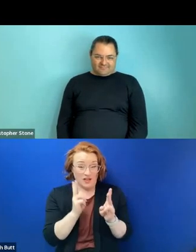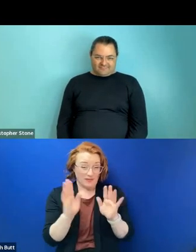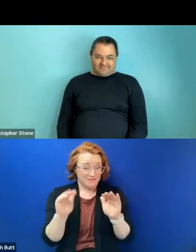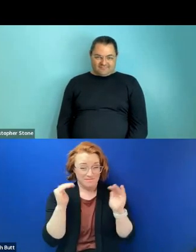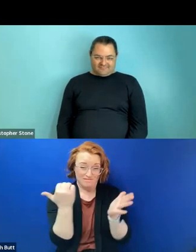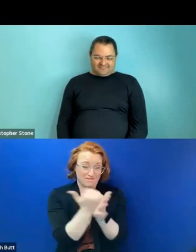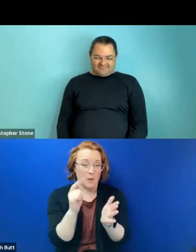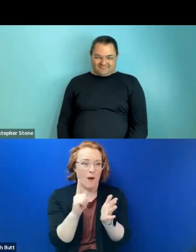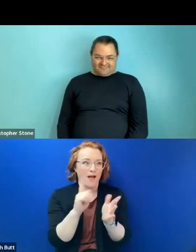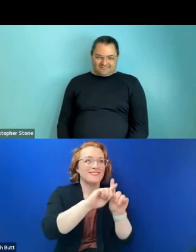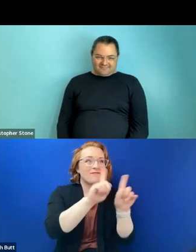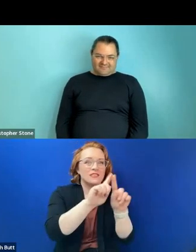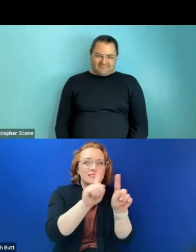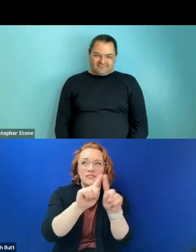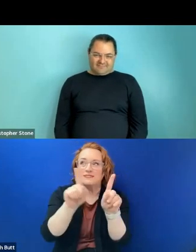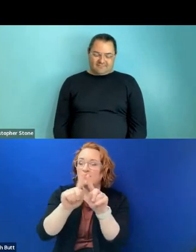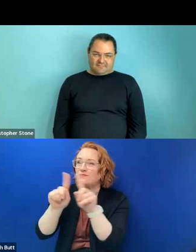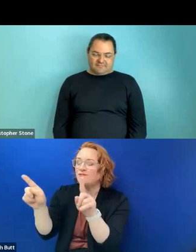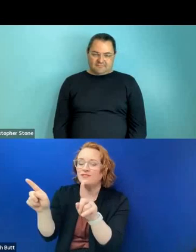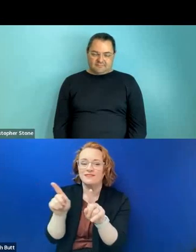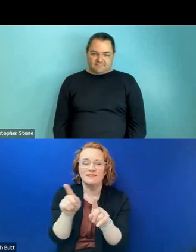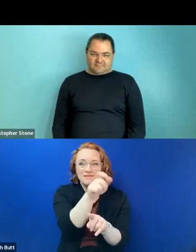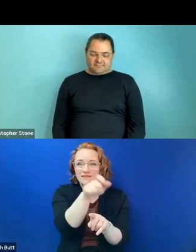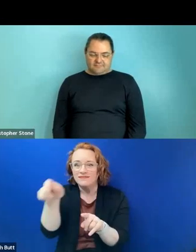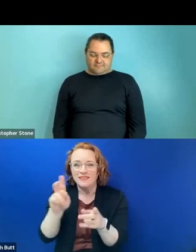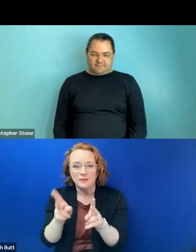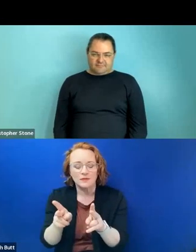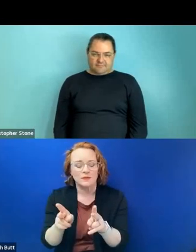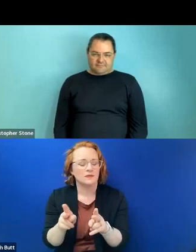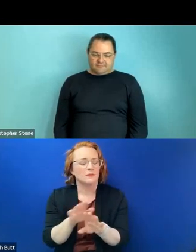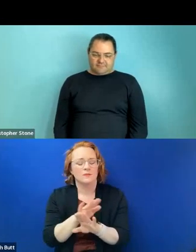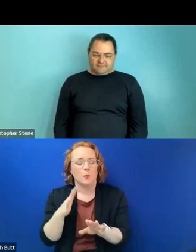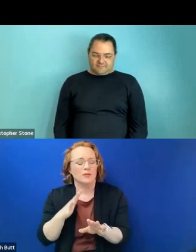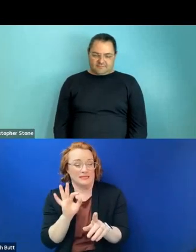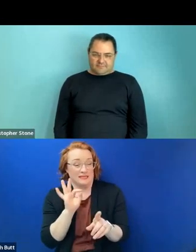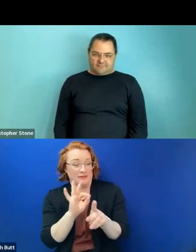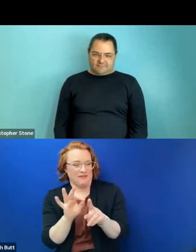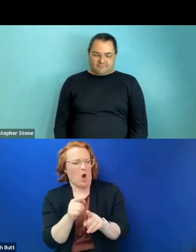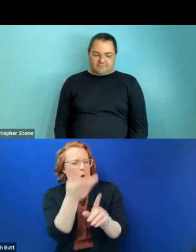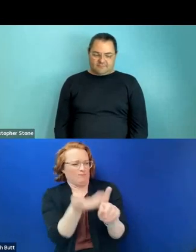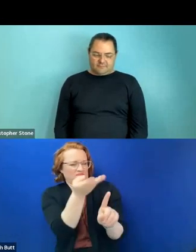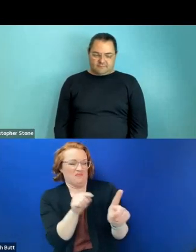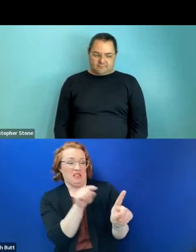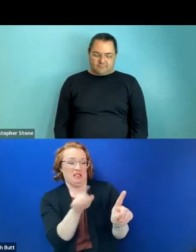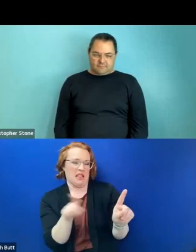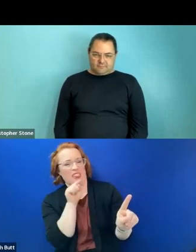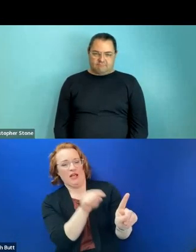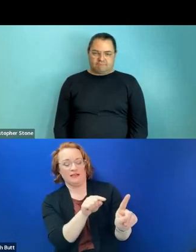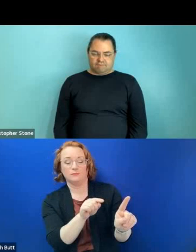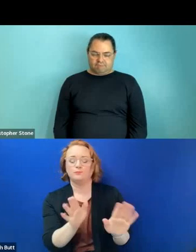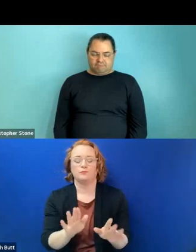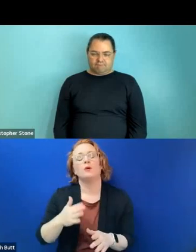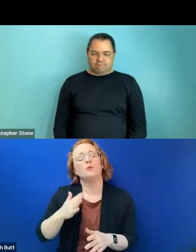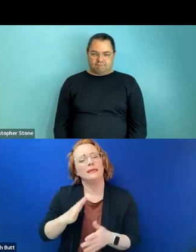very different. So I don't think it needs to be a specific type of person. I think you need to want to learn. You